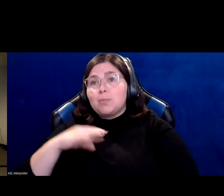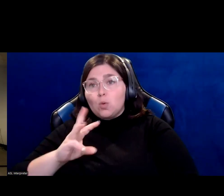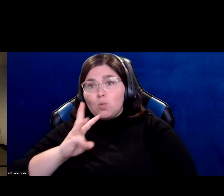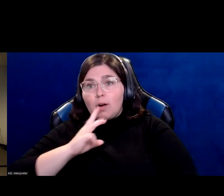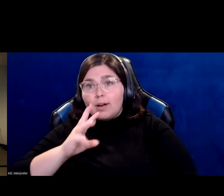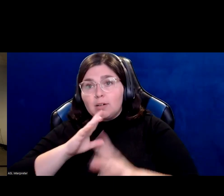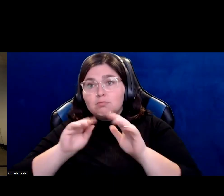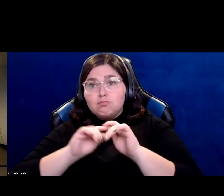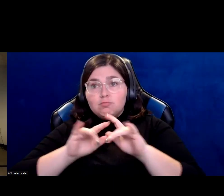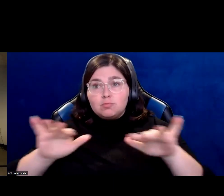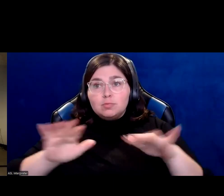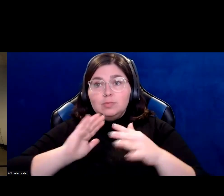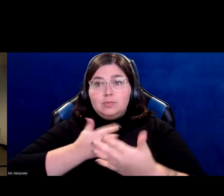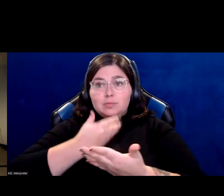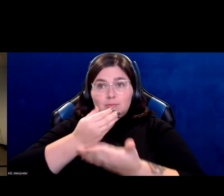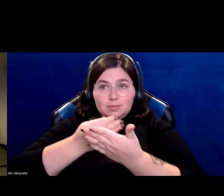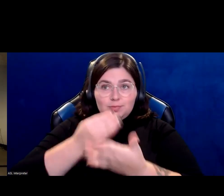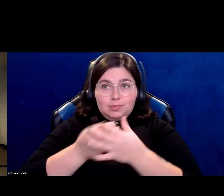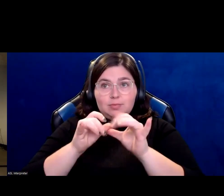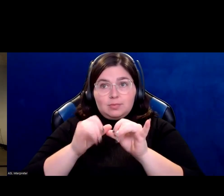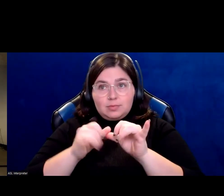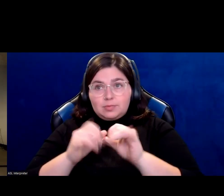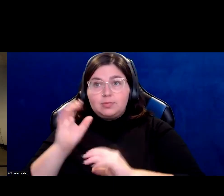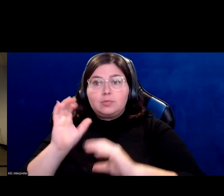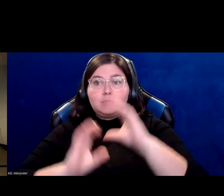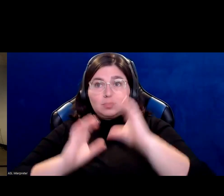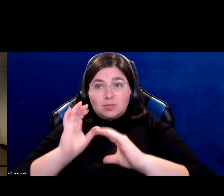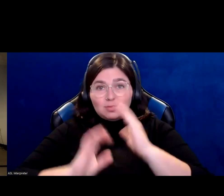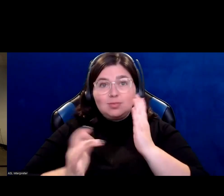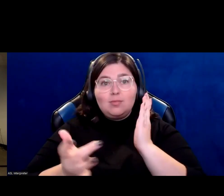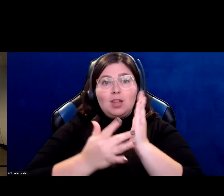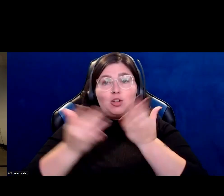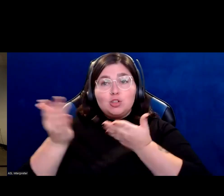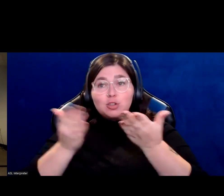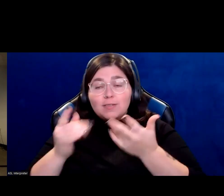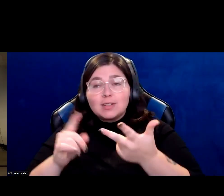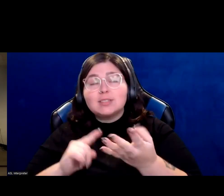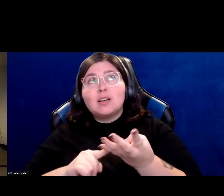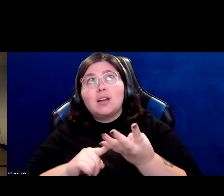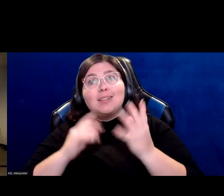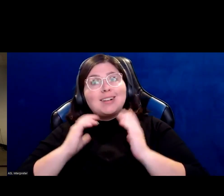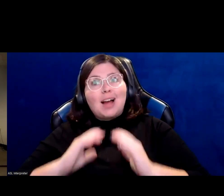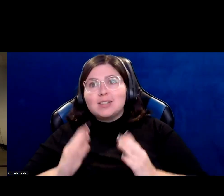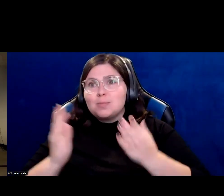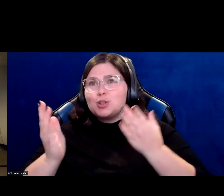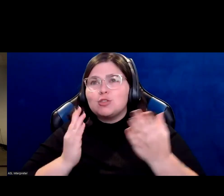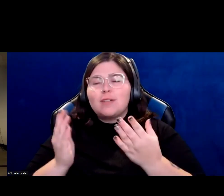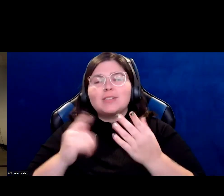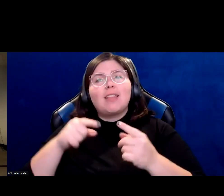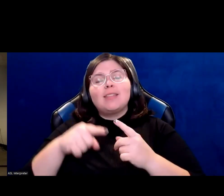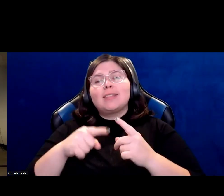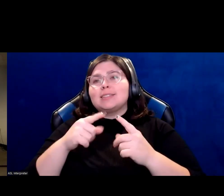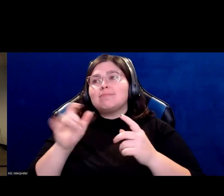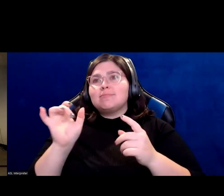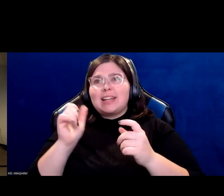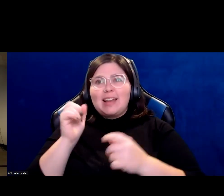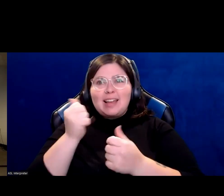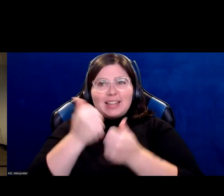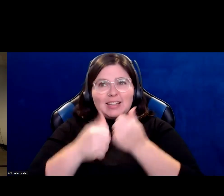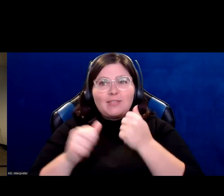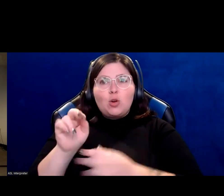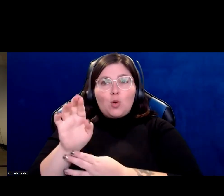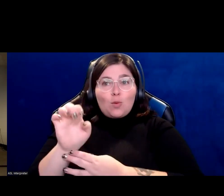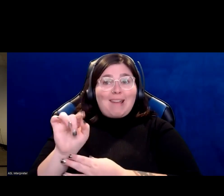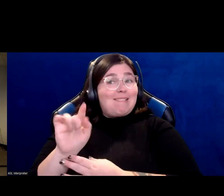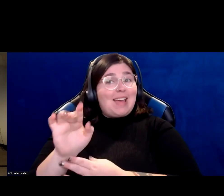spanning our finance, engineering, construction, our technology services, customer service. This has really, as every rate case, it's an all hands